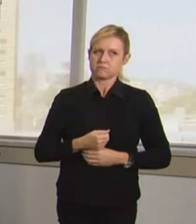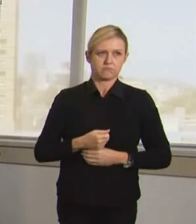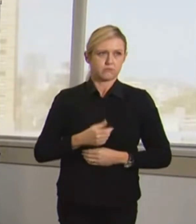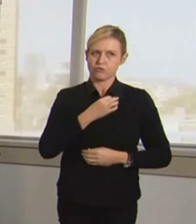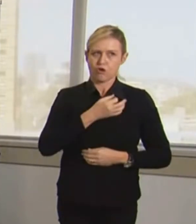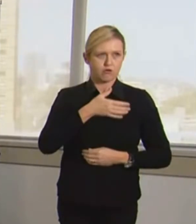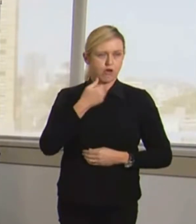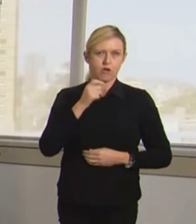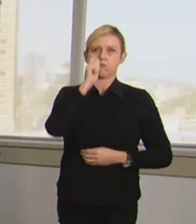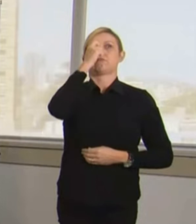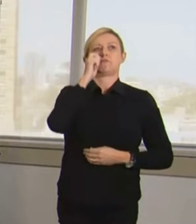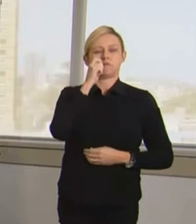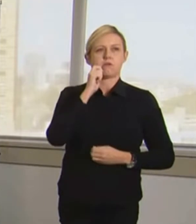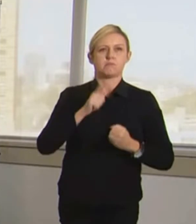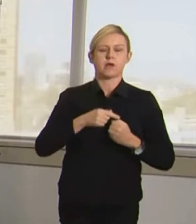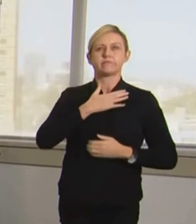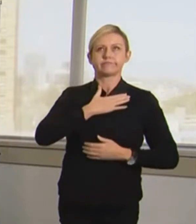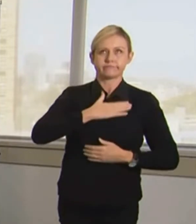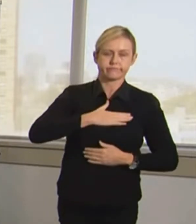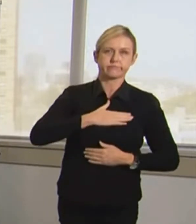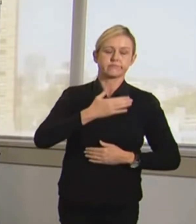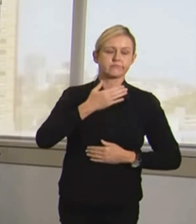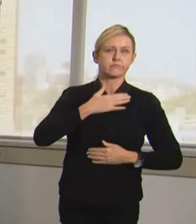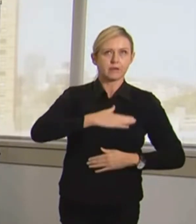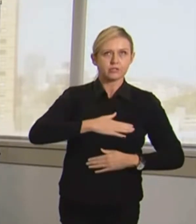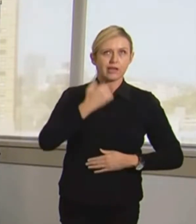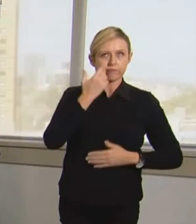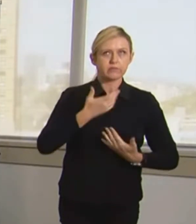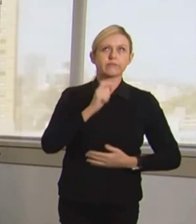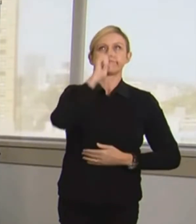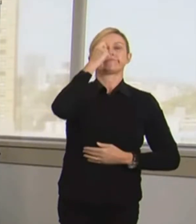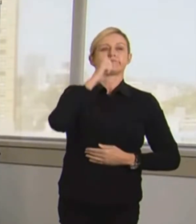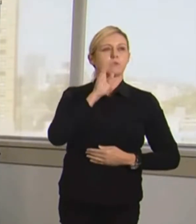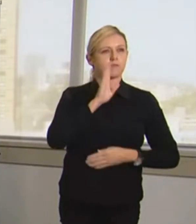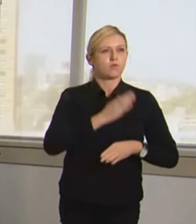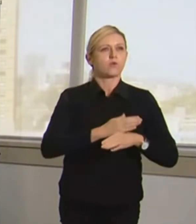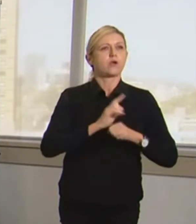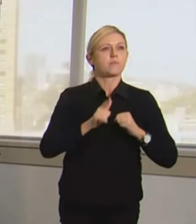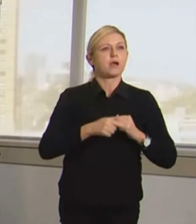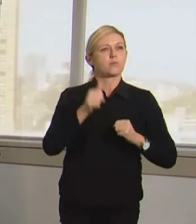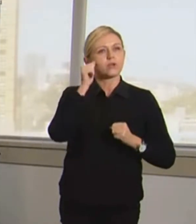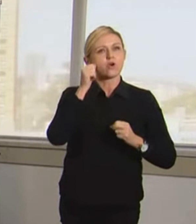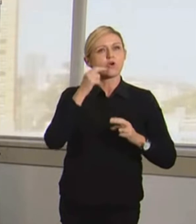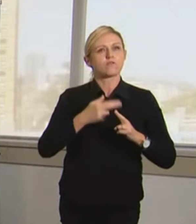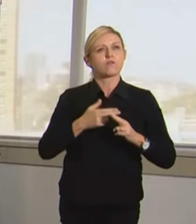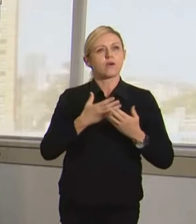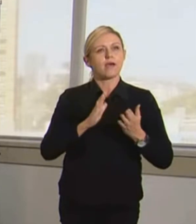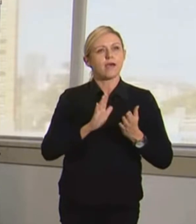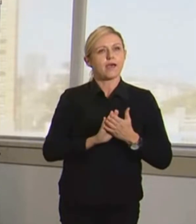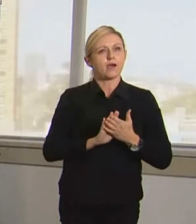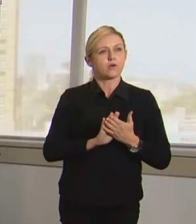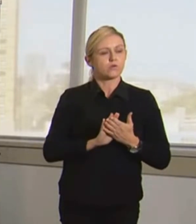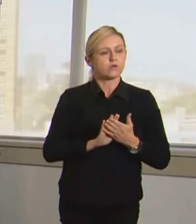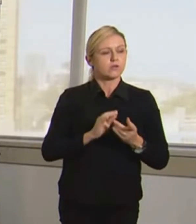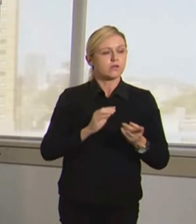daily basis. I believe that most of these people who are going in there would have great love for the residents, and it seems to me